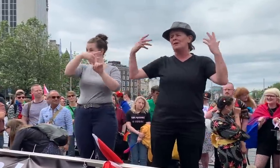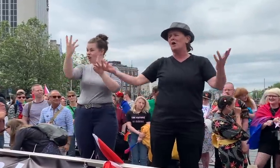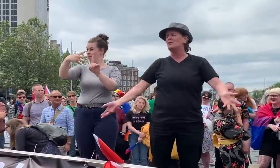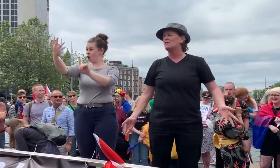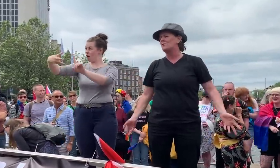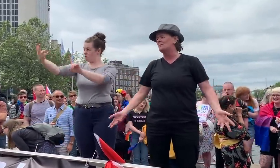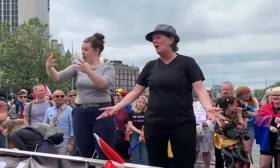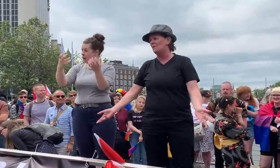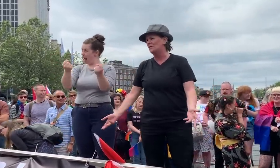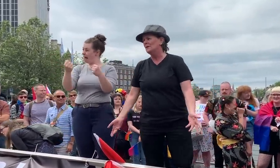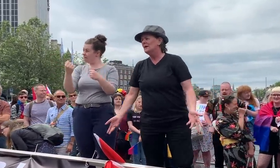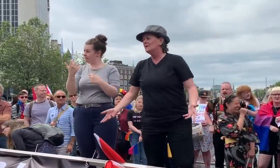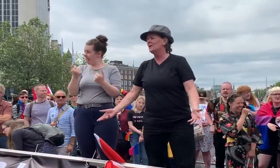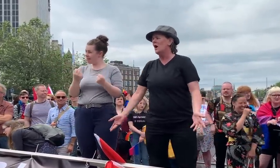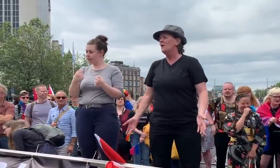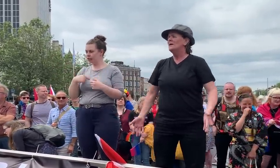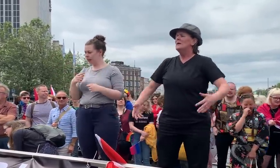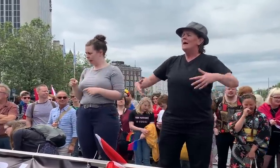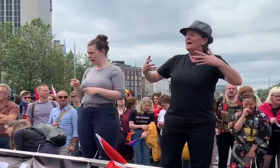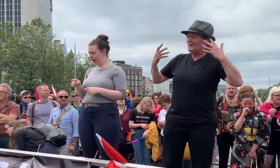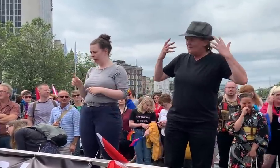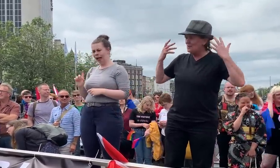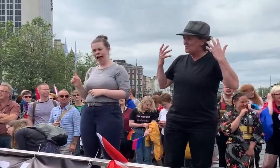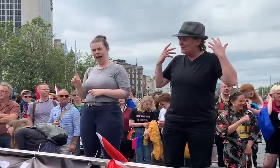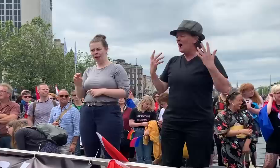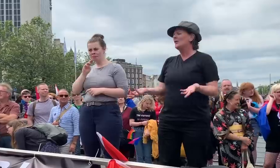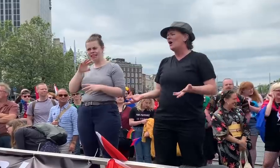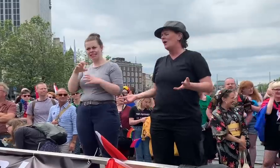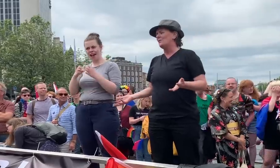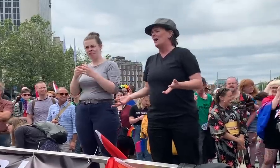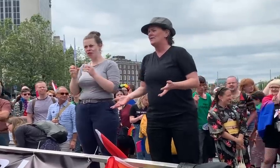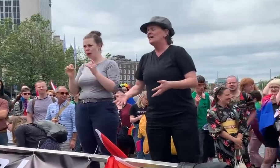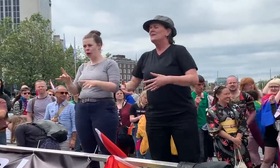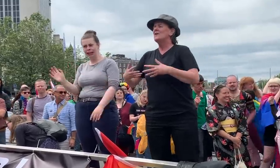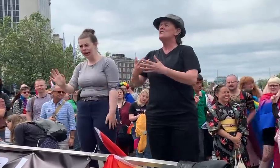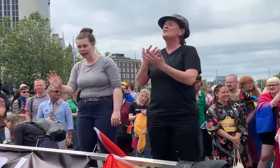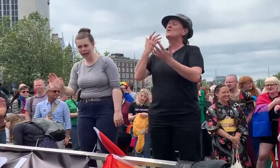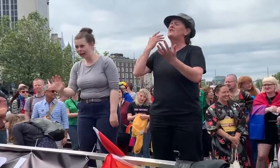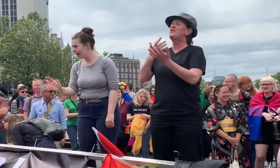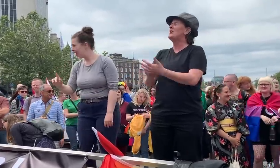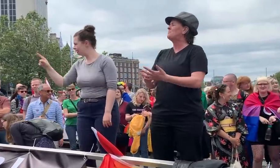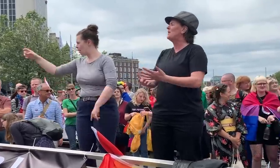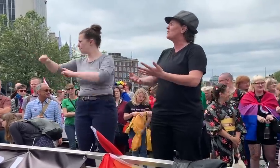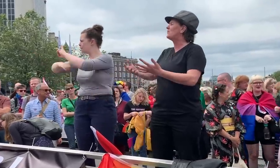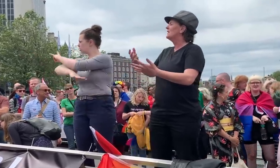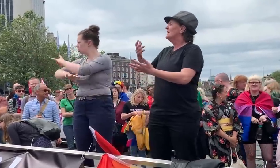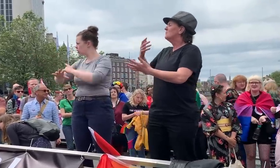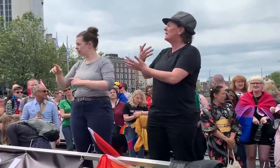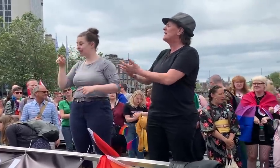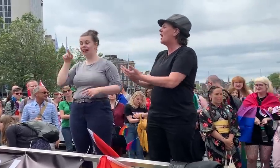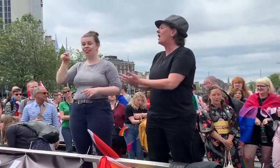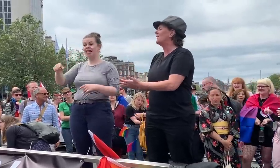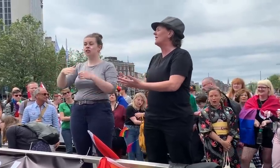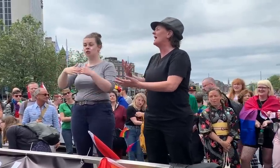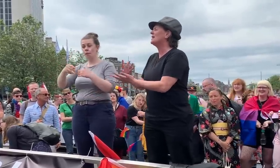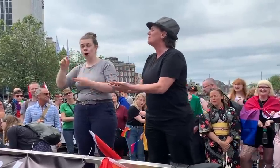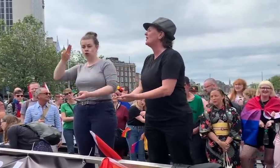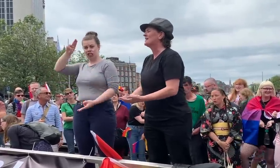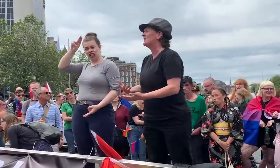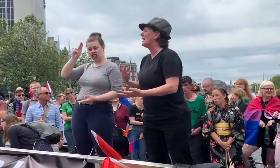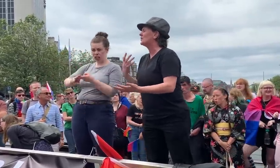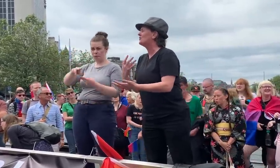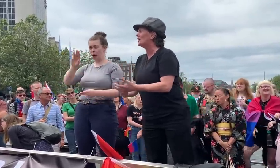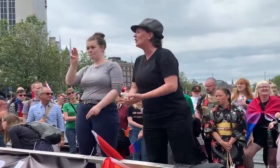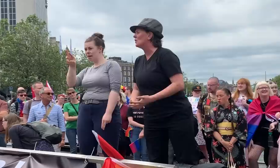stripes on their logos for a month. You know? This is not all right. This is the cheapest PR that